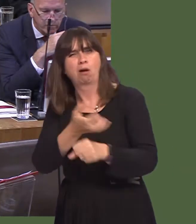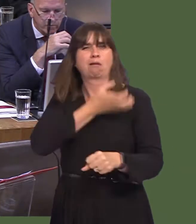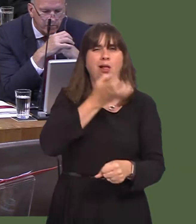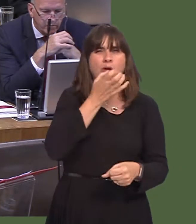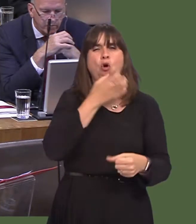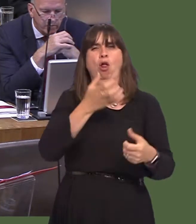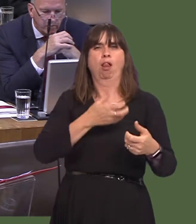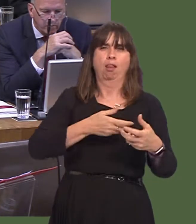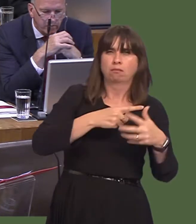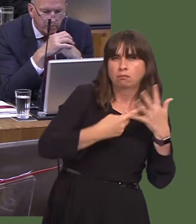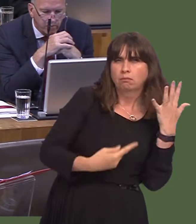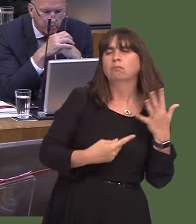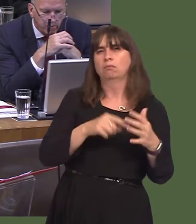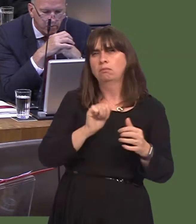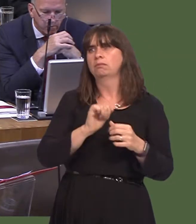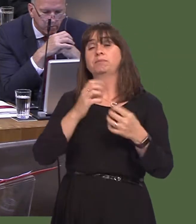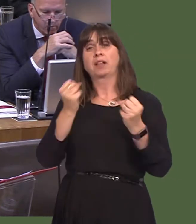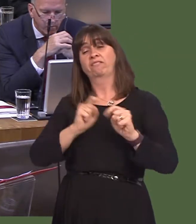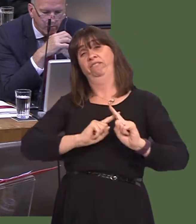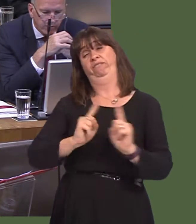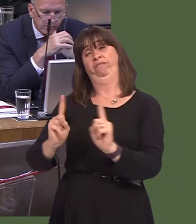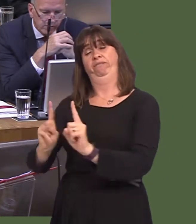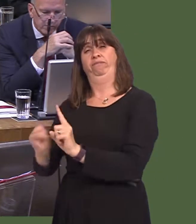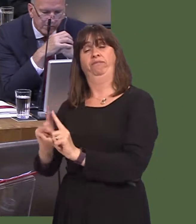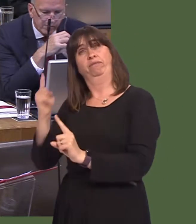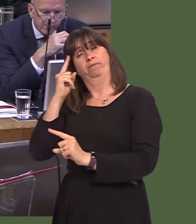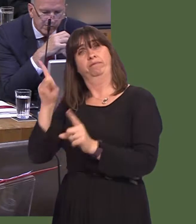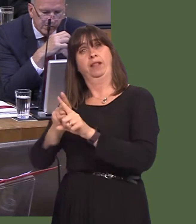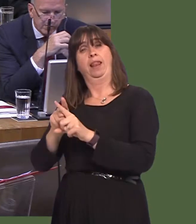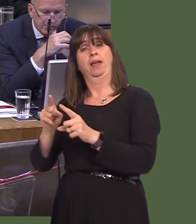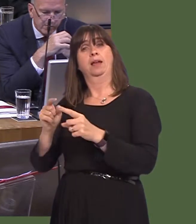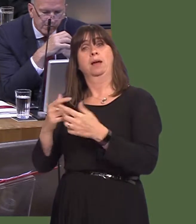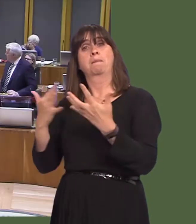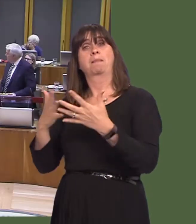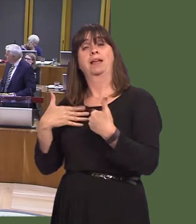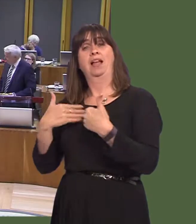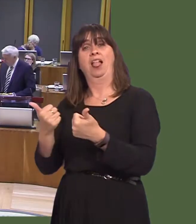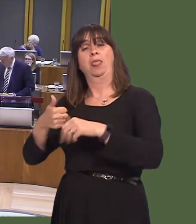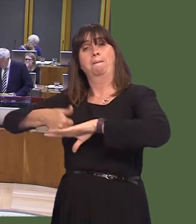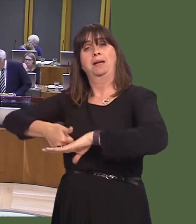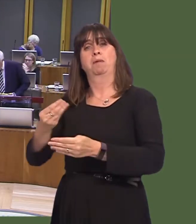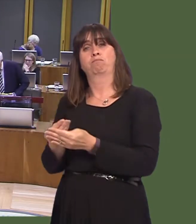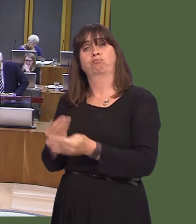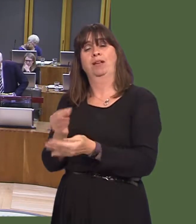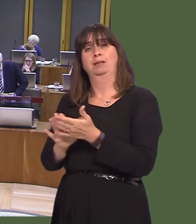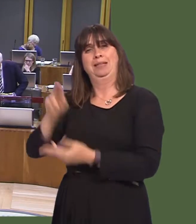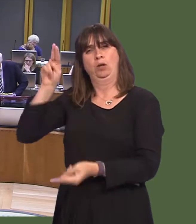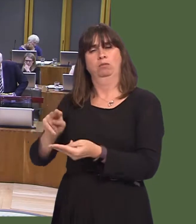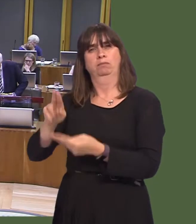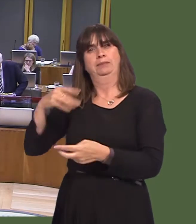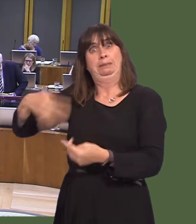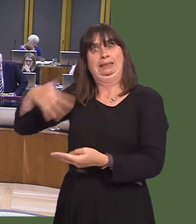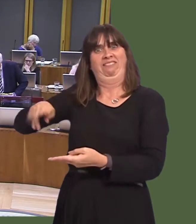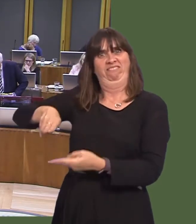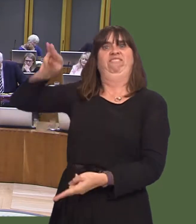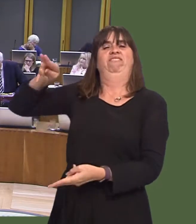area planning boards, and also, of course, later this afternoon, introducing the Public Health Minimum Price for Alcohol Bill. Thank you, First Minister. Last